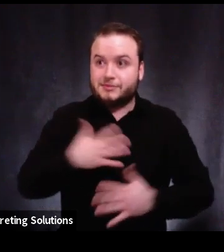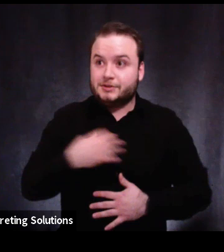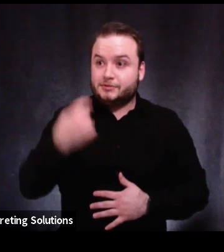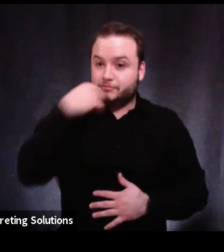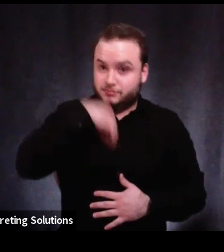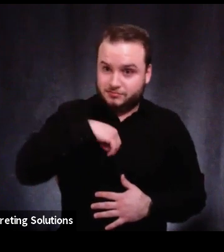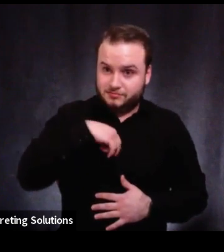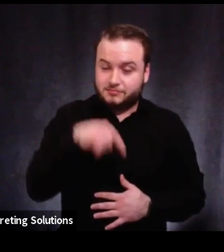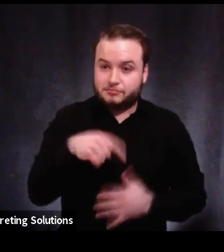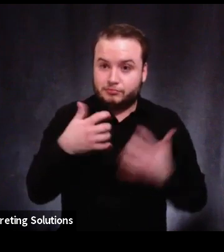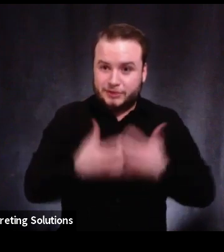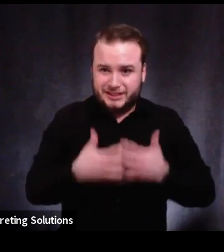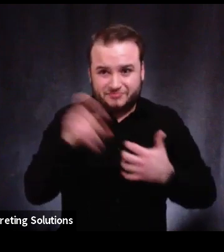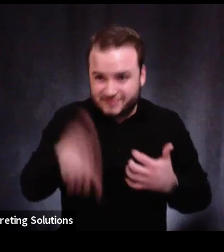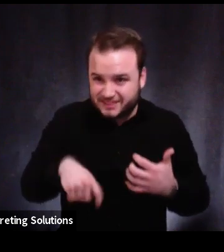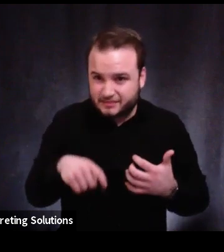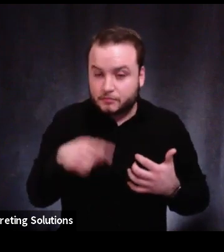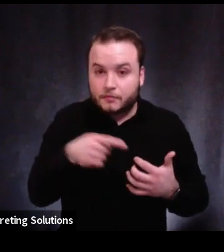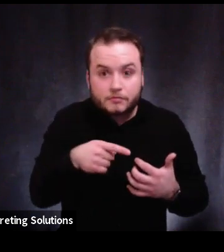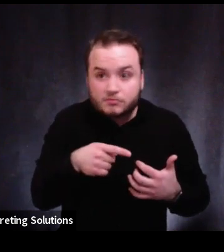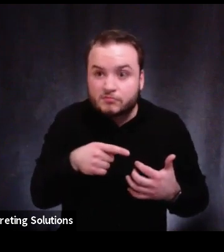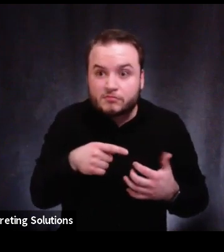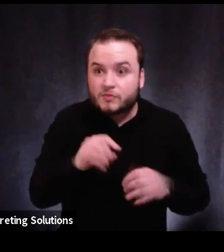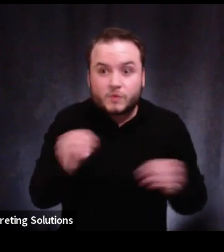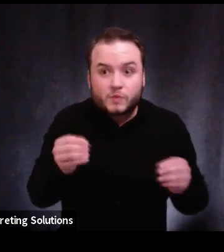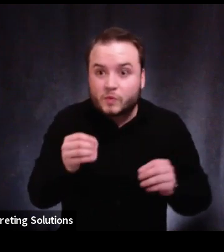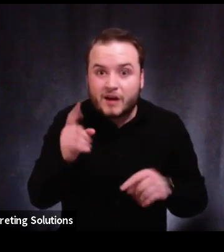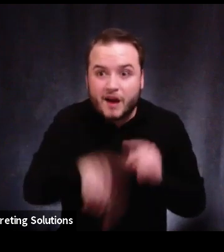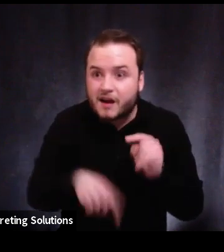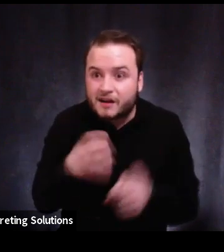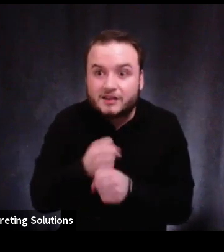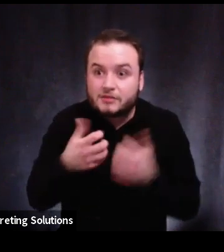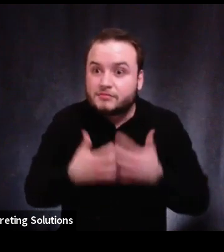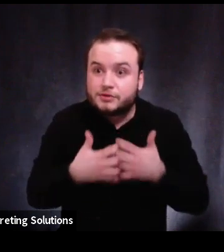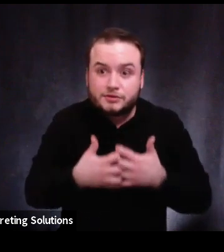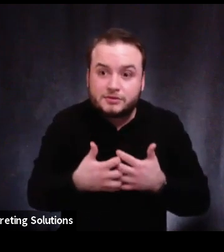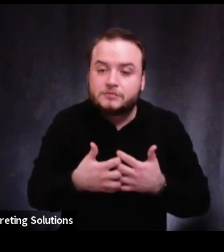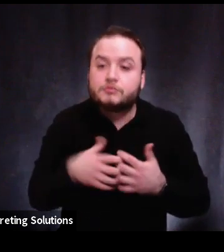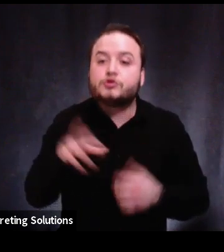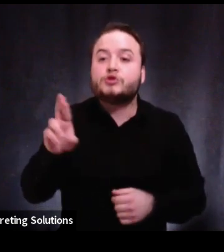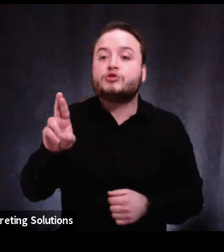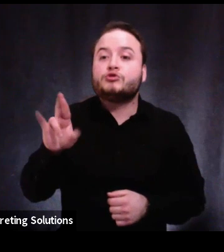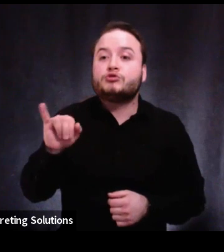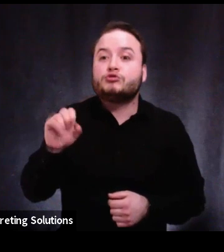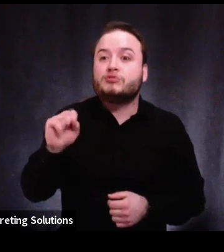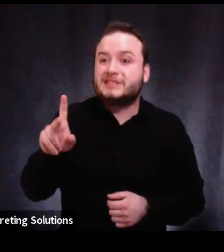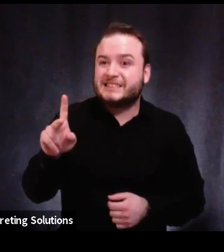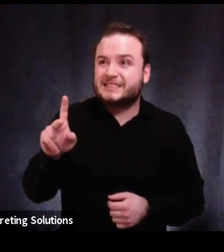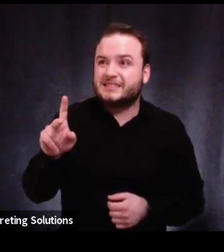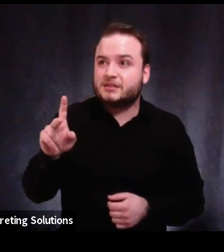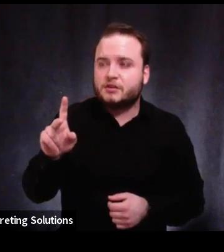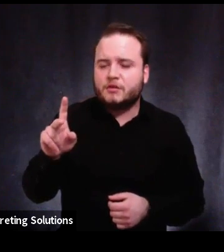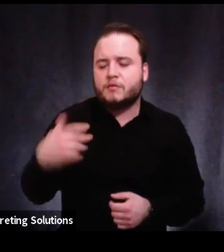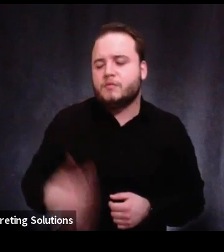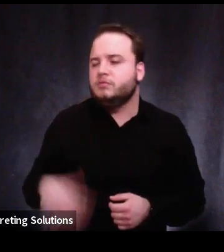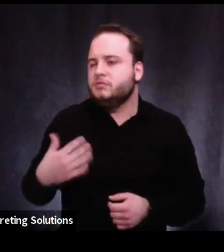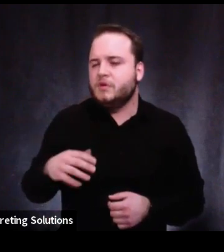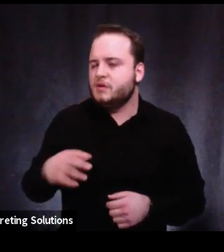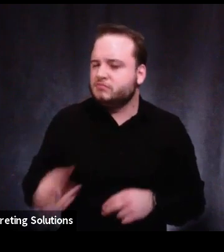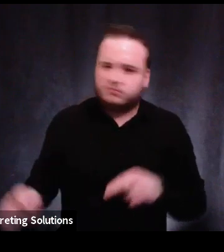their risk of mortality, which is at a base level already not zero, their risk of mortality increases